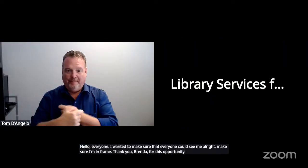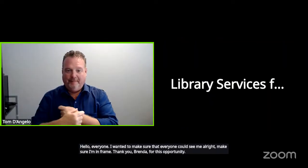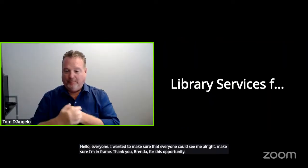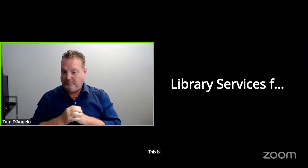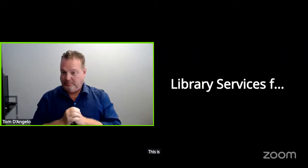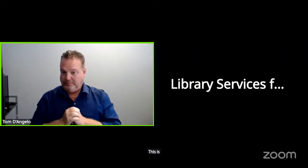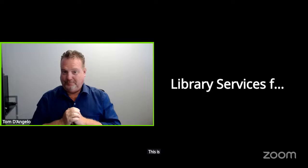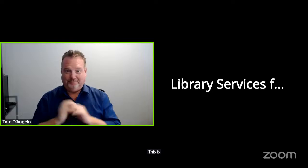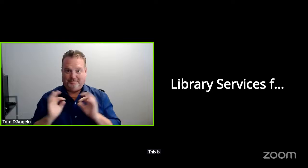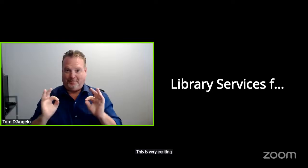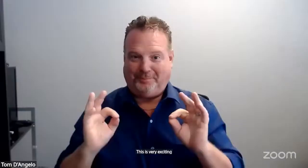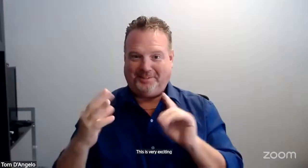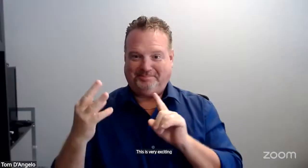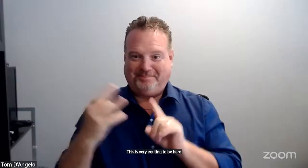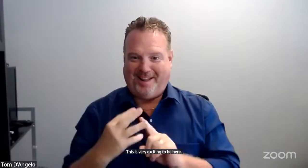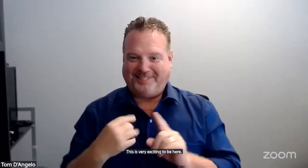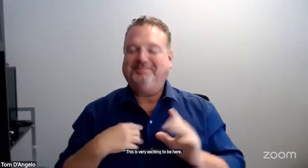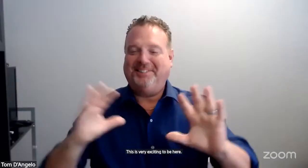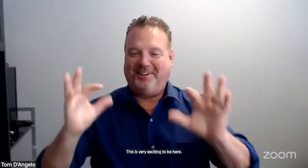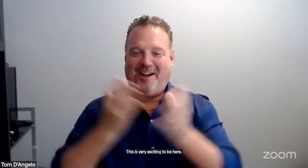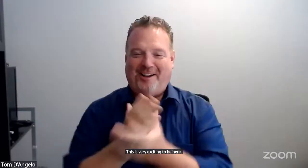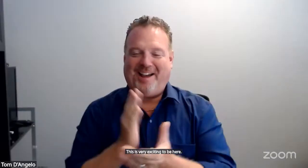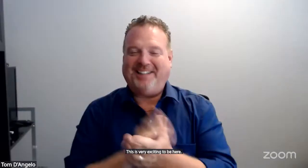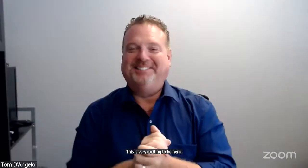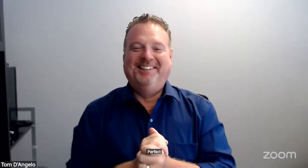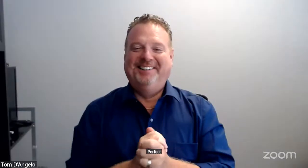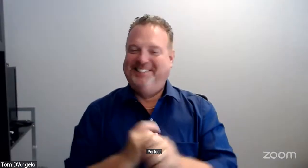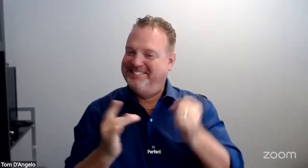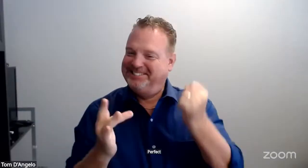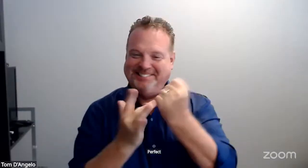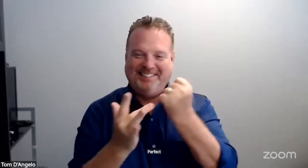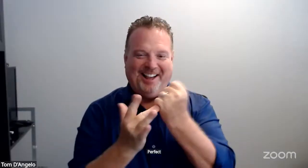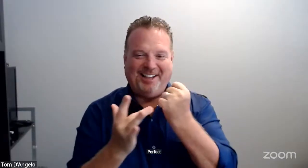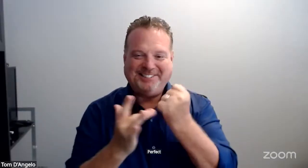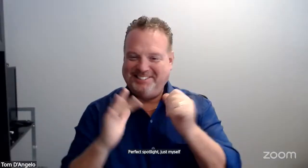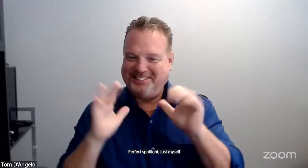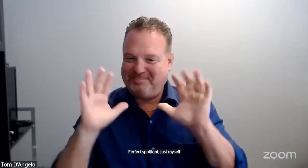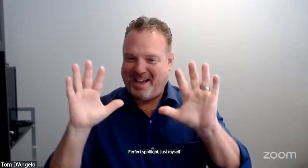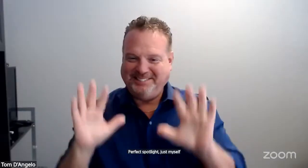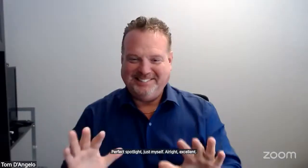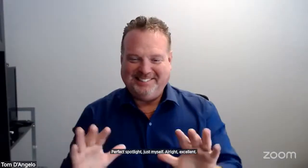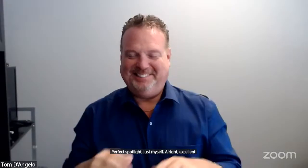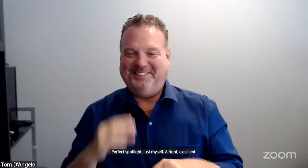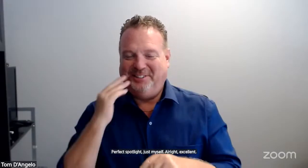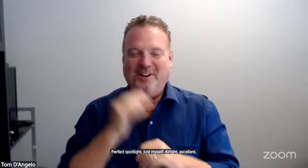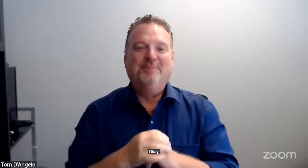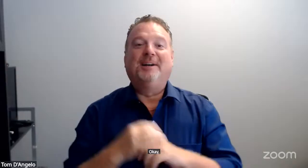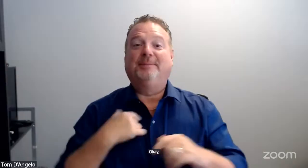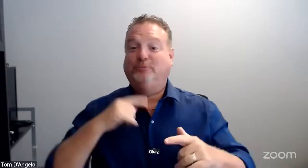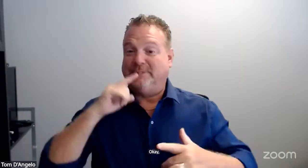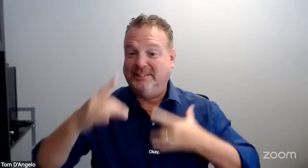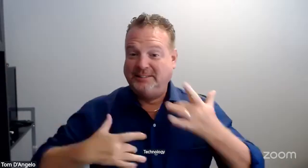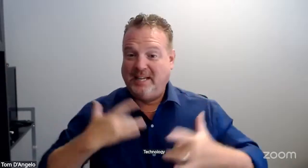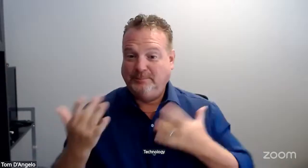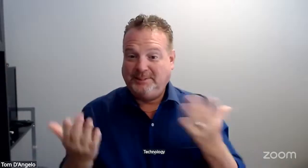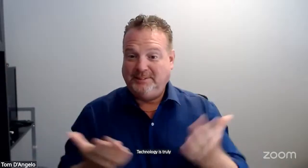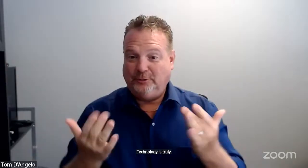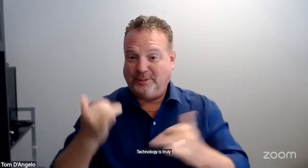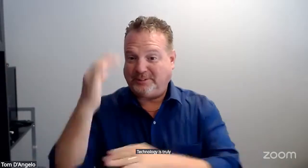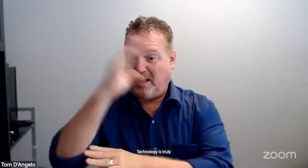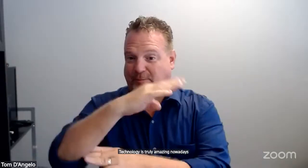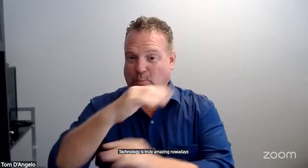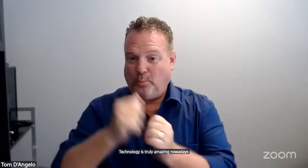This is very exciting to be here. Oh, perfect. Spotlight just myself. All right, excellent. Okay, technology is truly